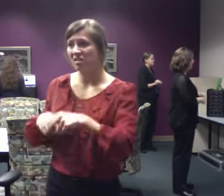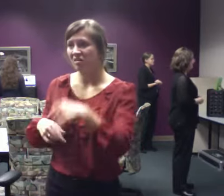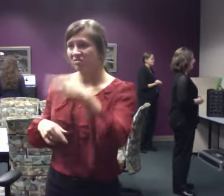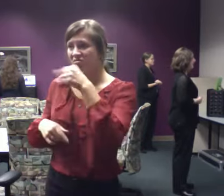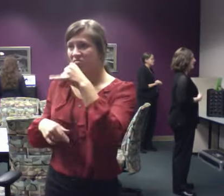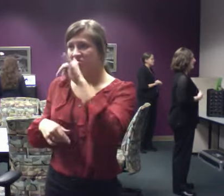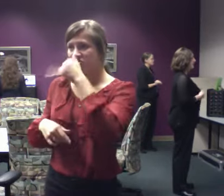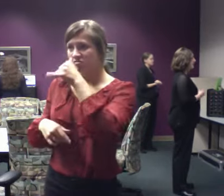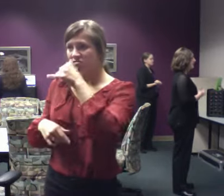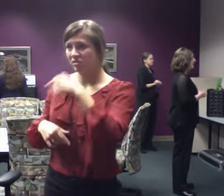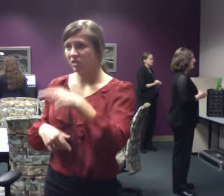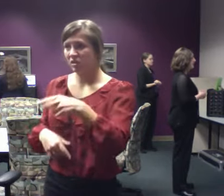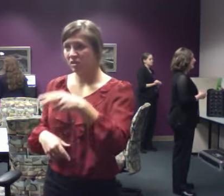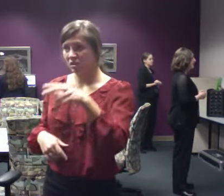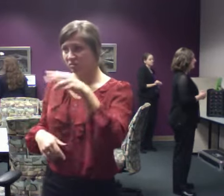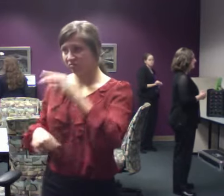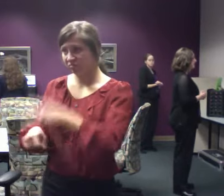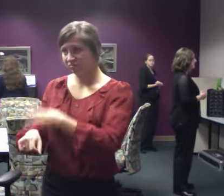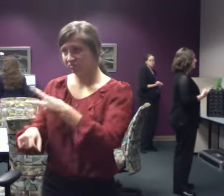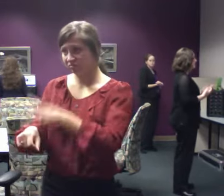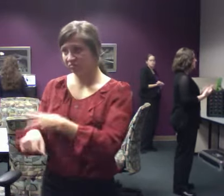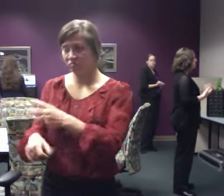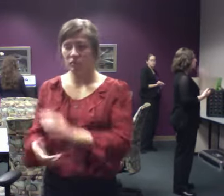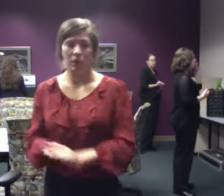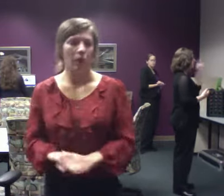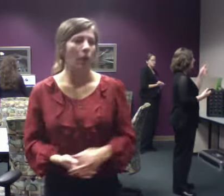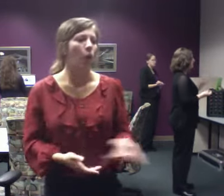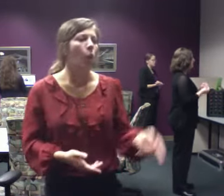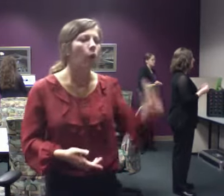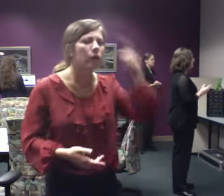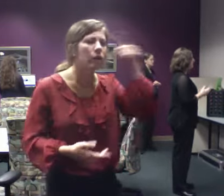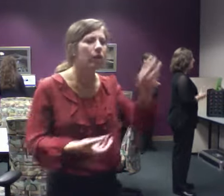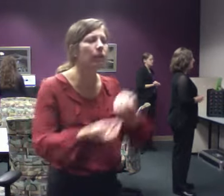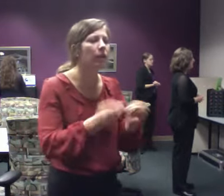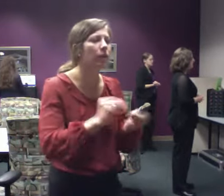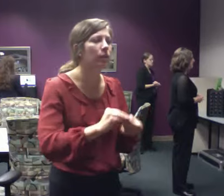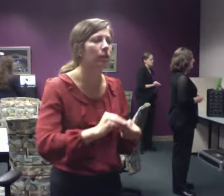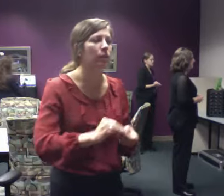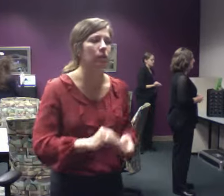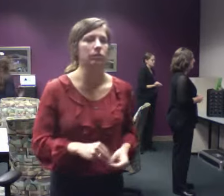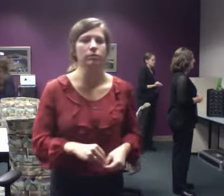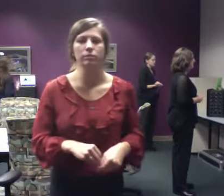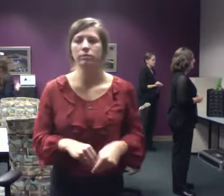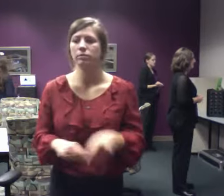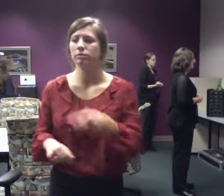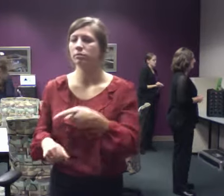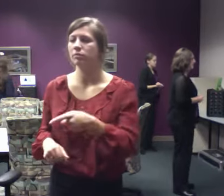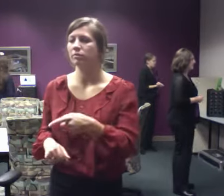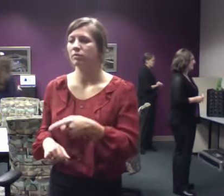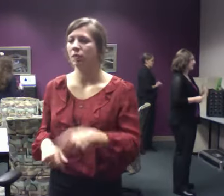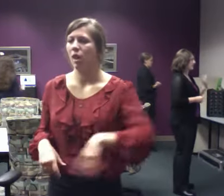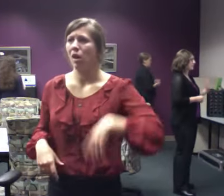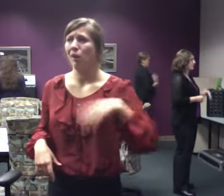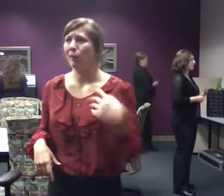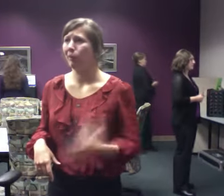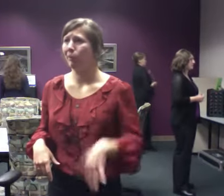just initial reaction to those numbers. Sincerely aghast. Sincerely aghast?